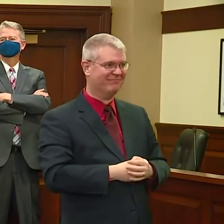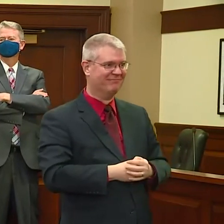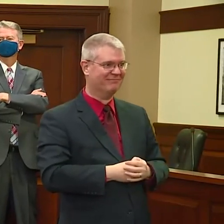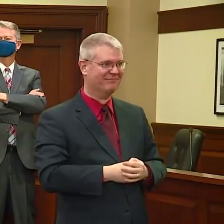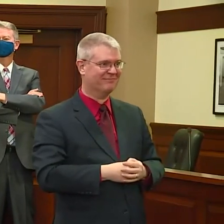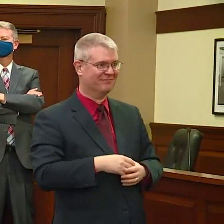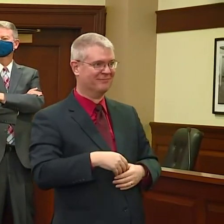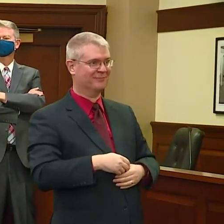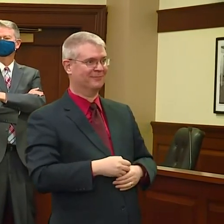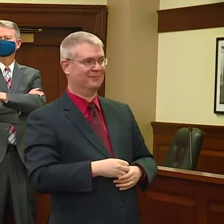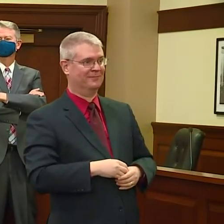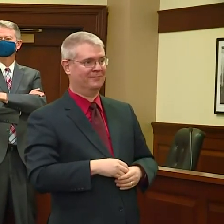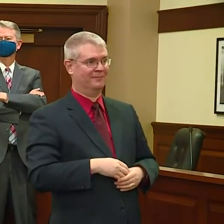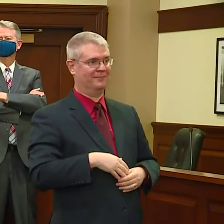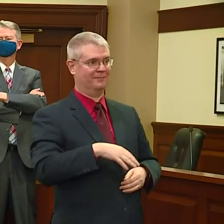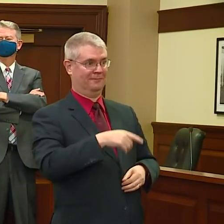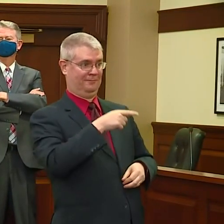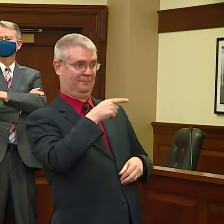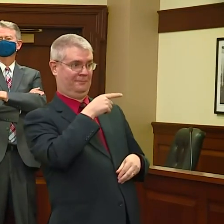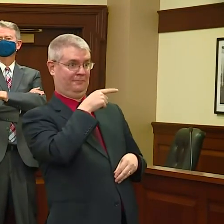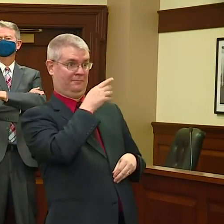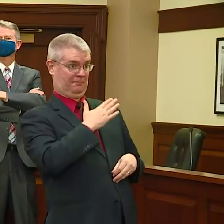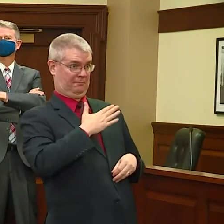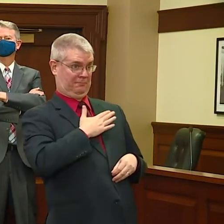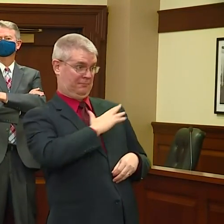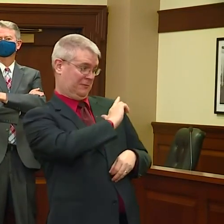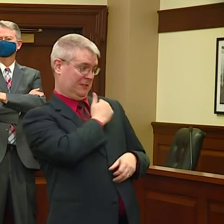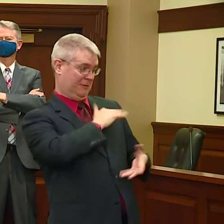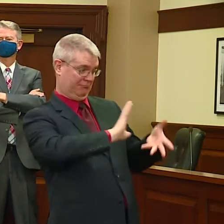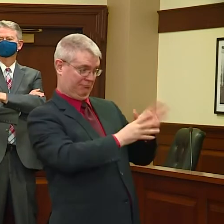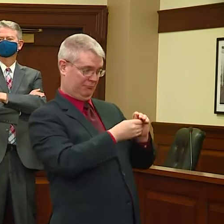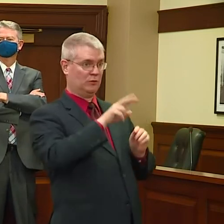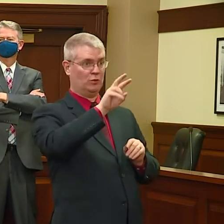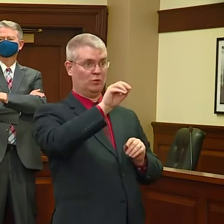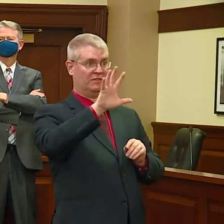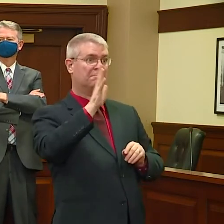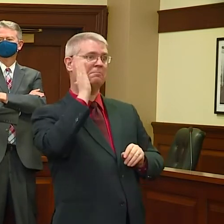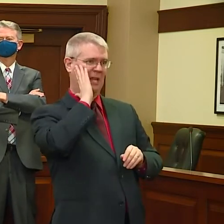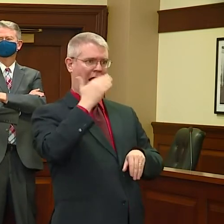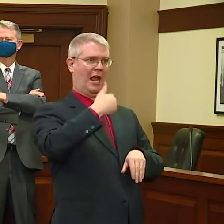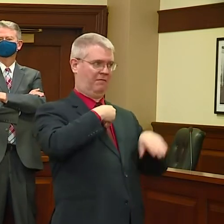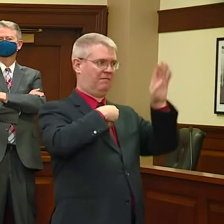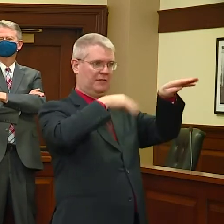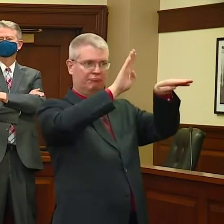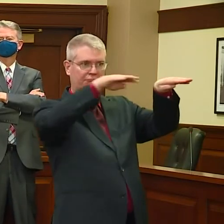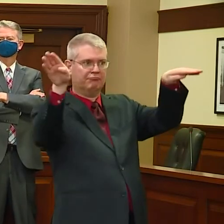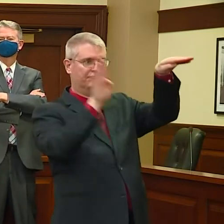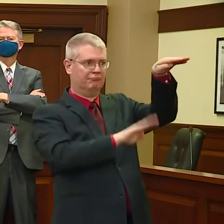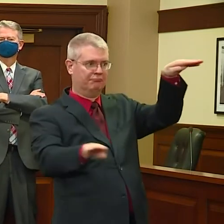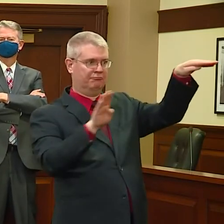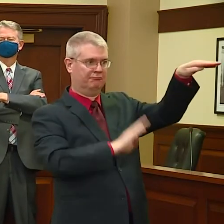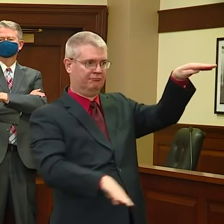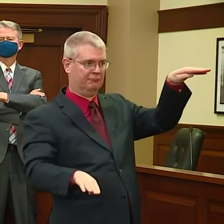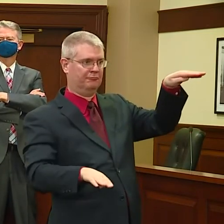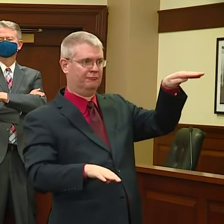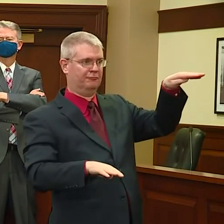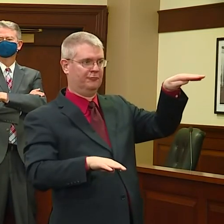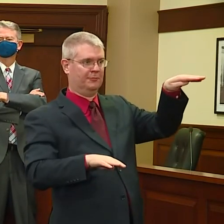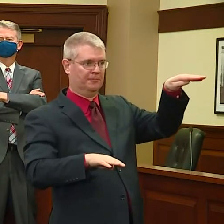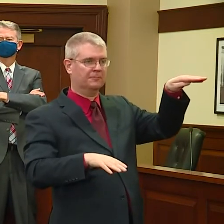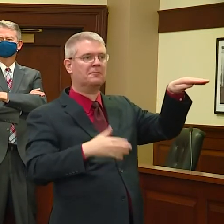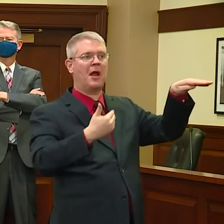center, and with 1,500 employees, 50 employed doctors, and 380 active medical staff, we